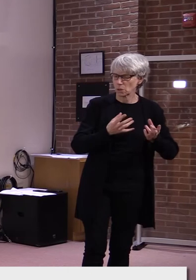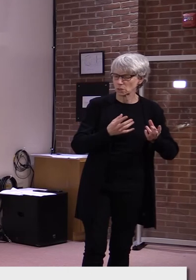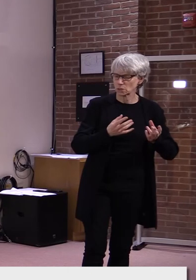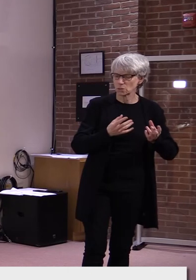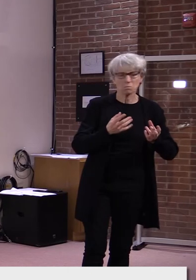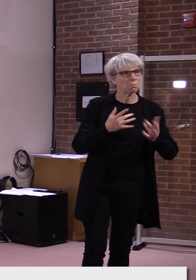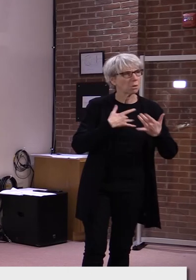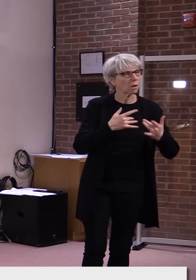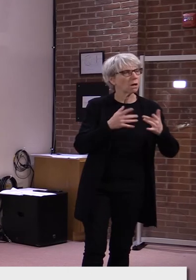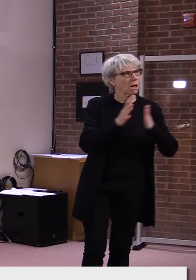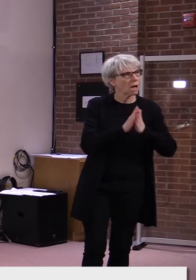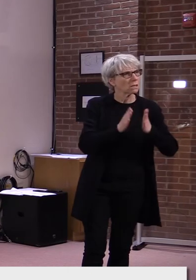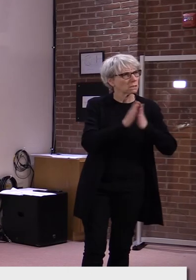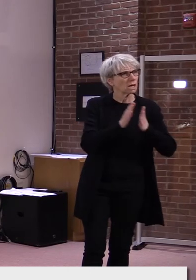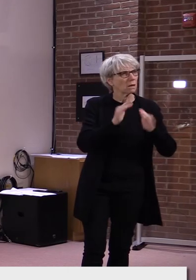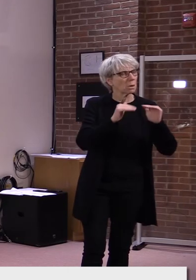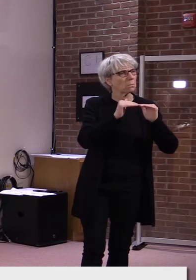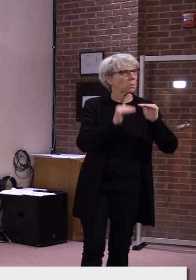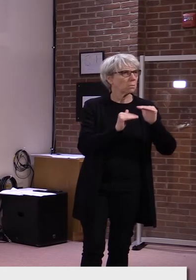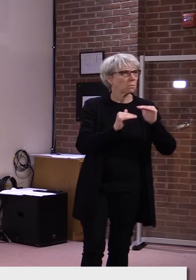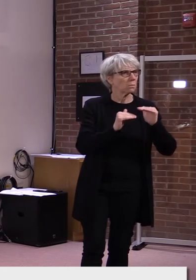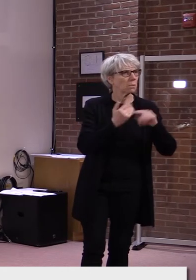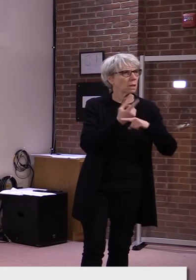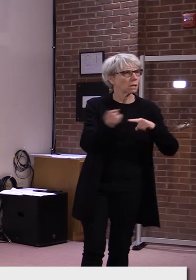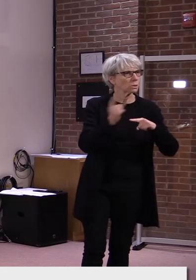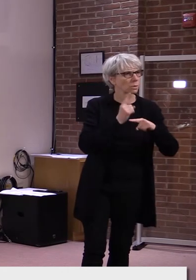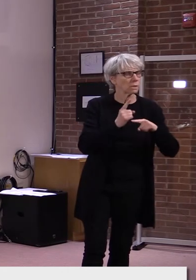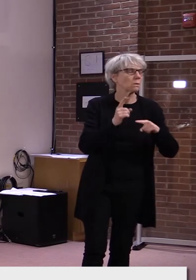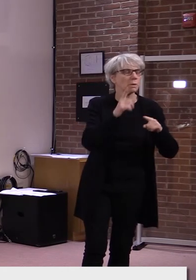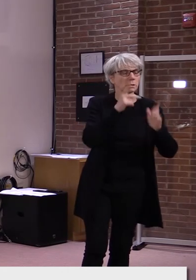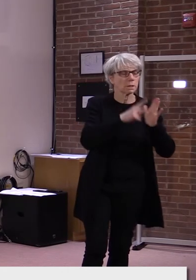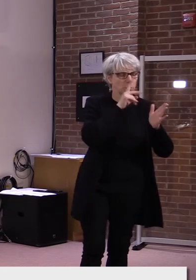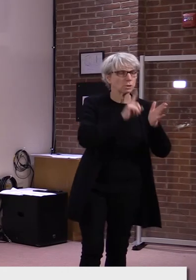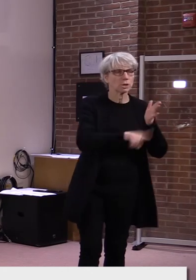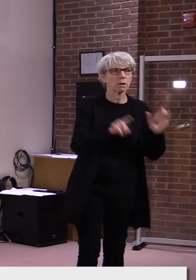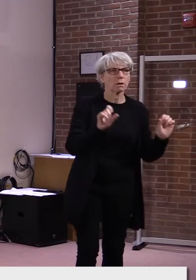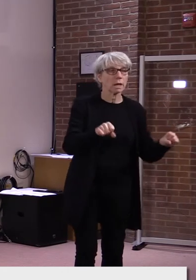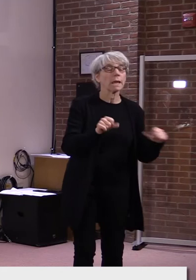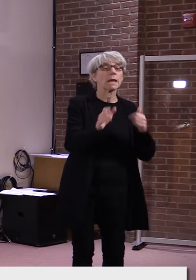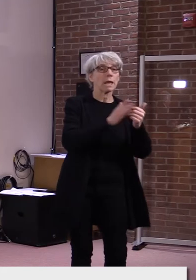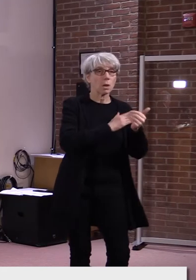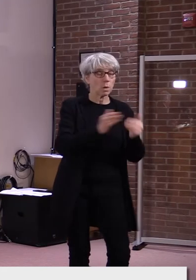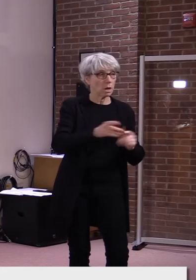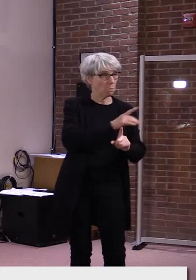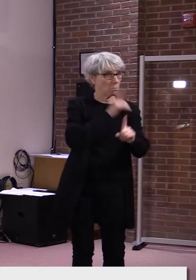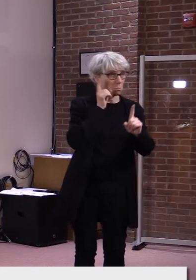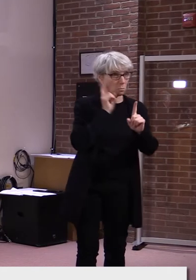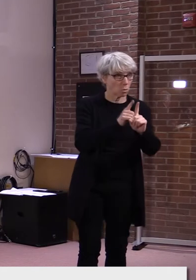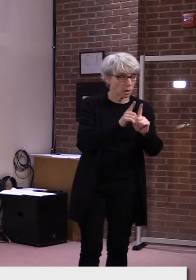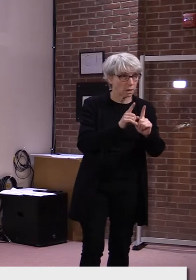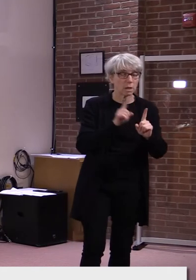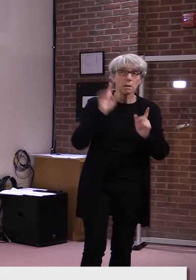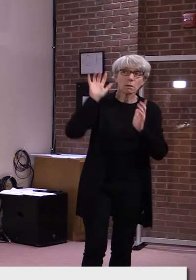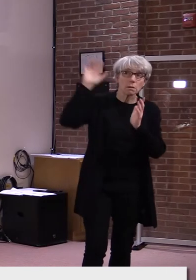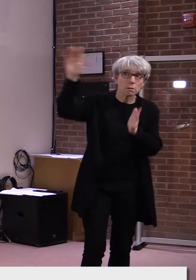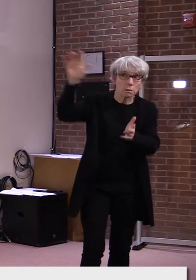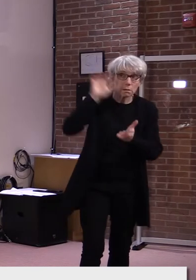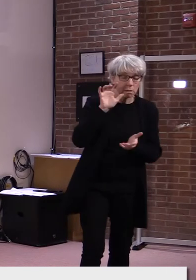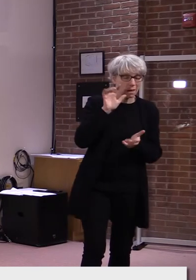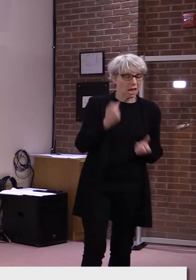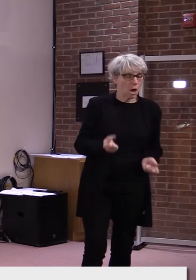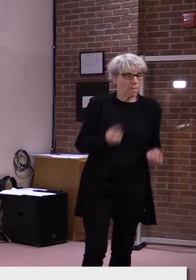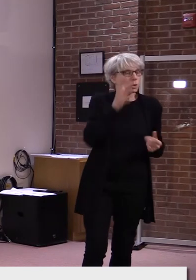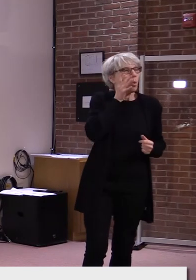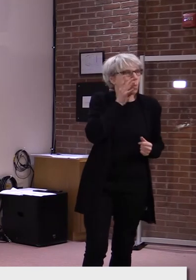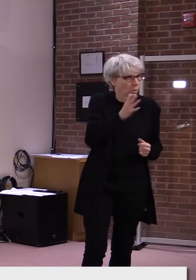a significant portion of it. So we are trying to make sure that we're drawing down the amount that we're going to